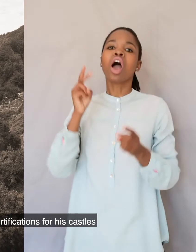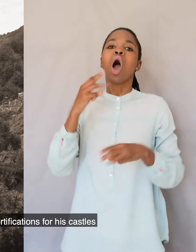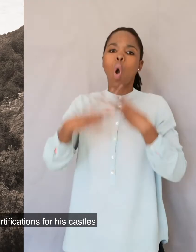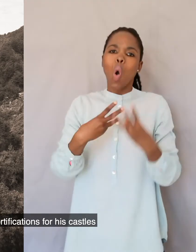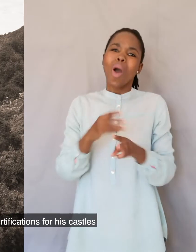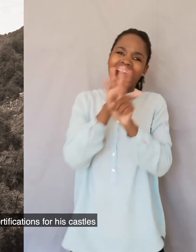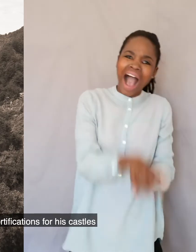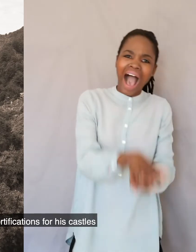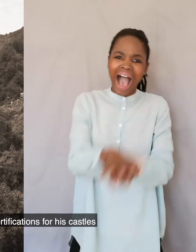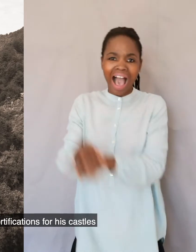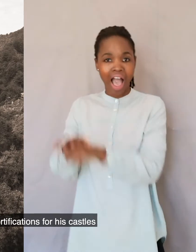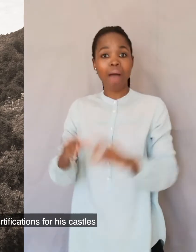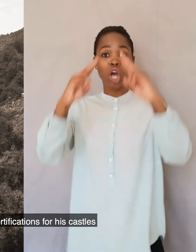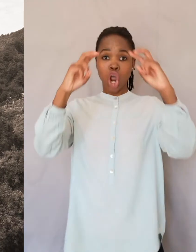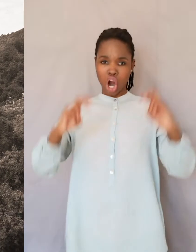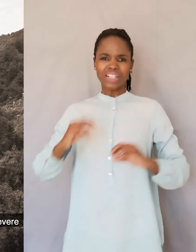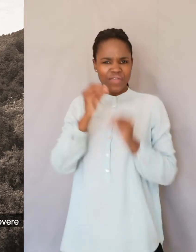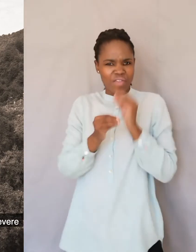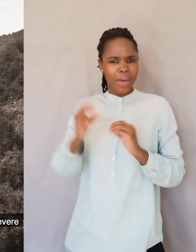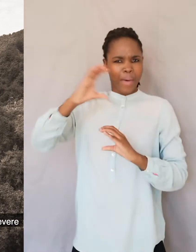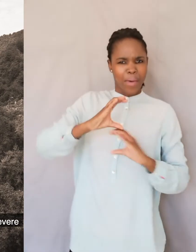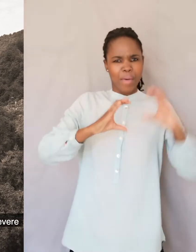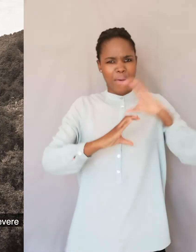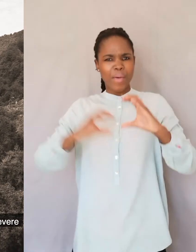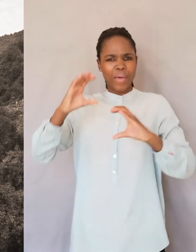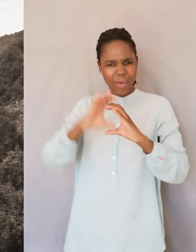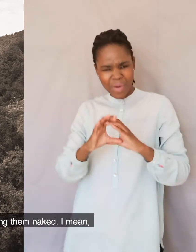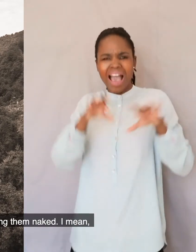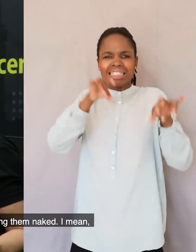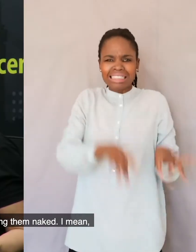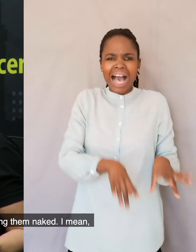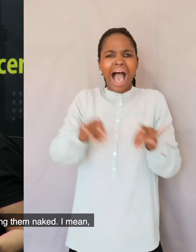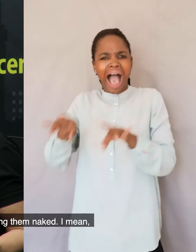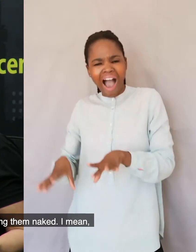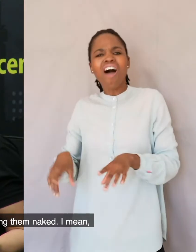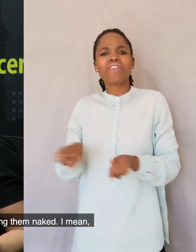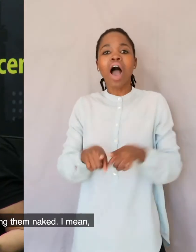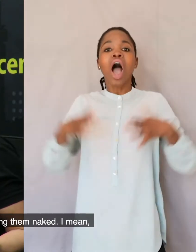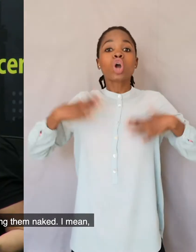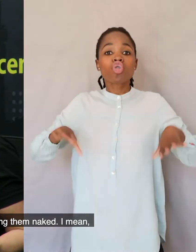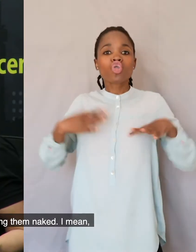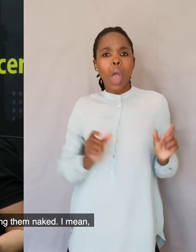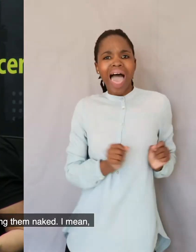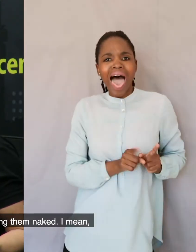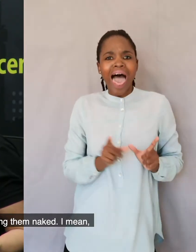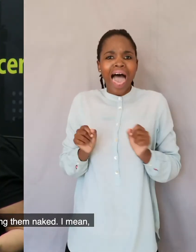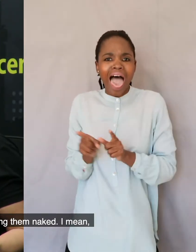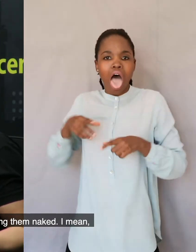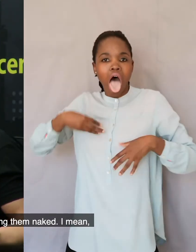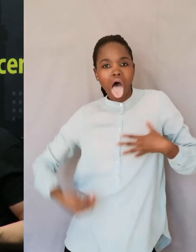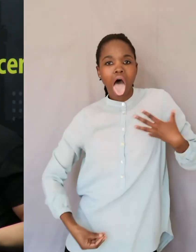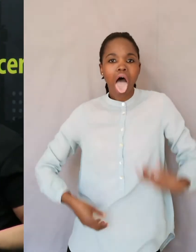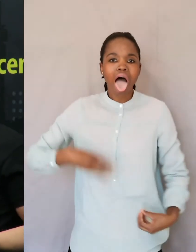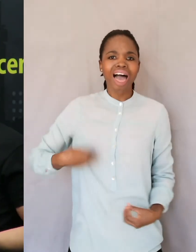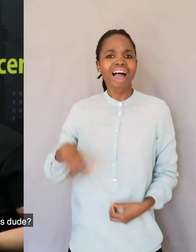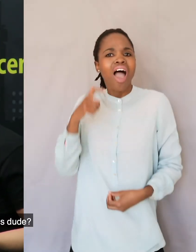working on new fortifications for his castles in conditions so severe that their clothes disintegrated, leaving them naked. I